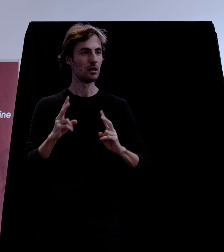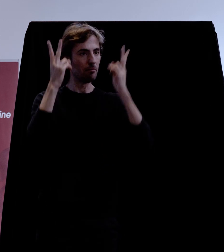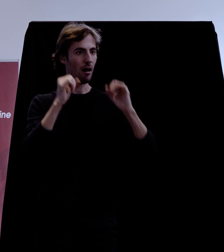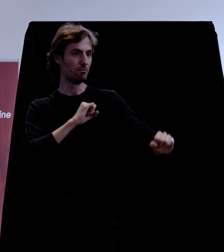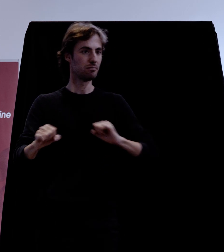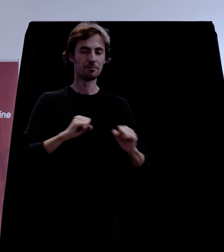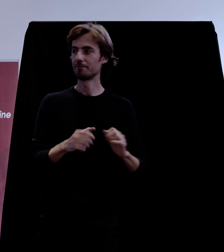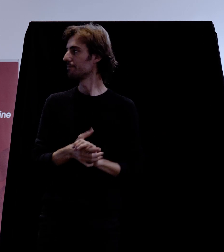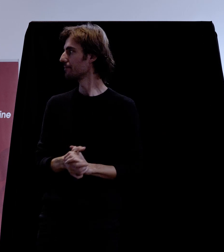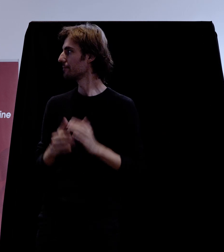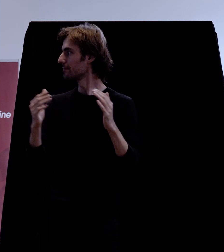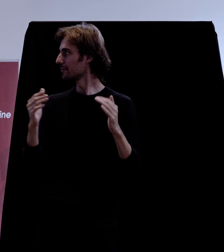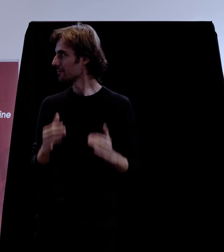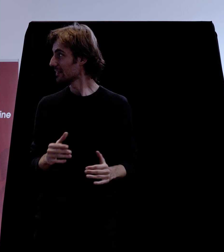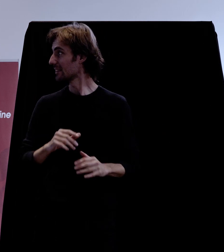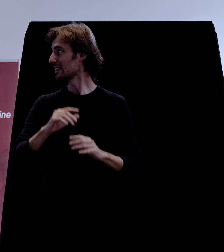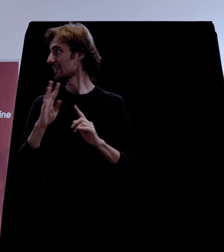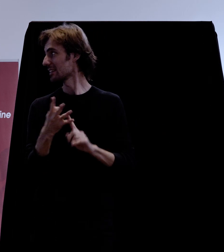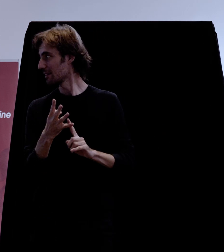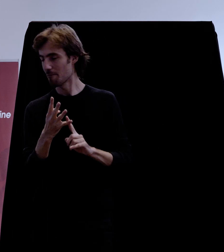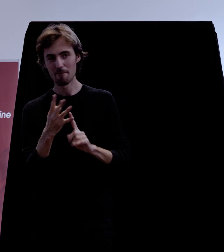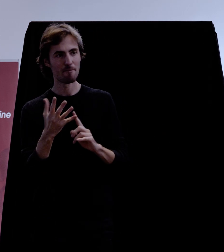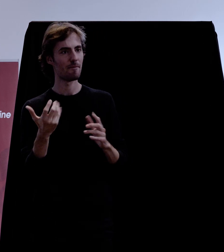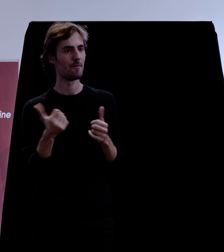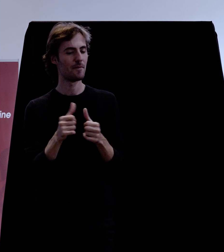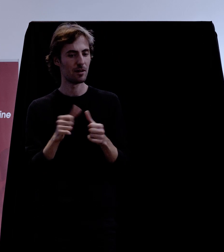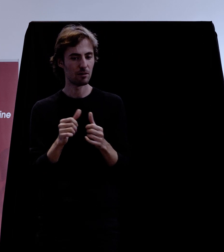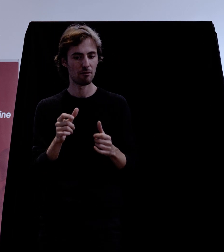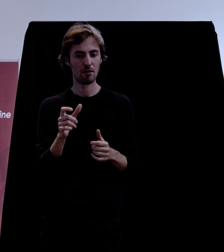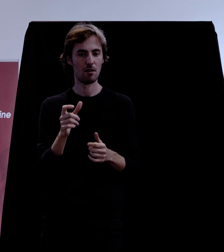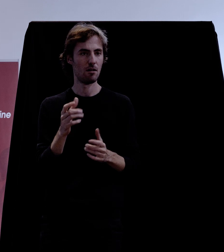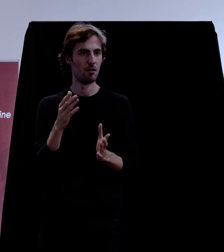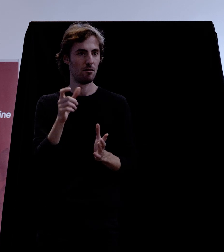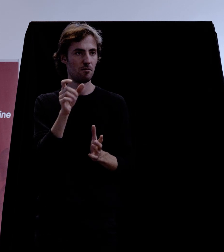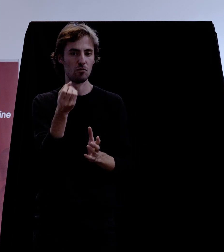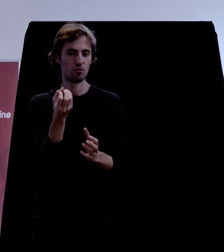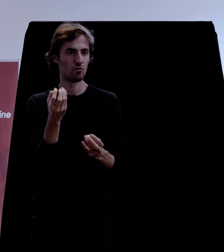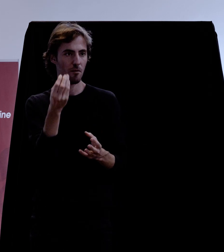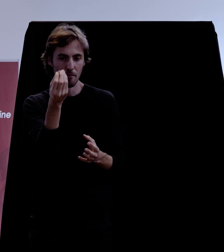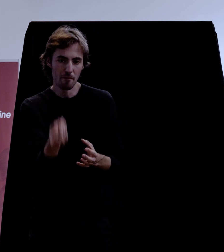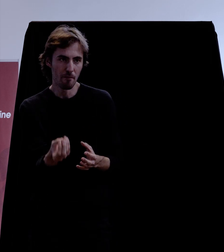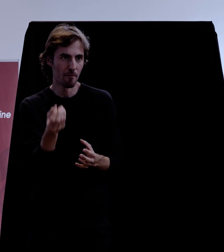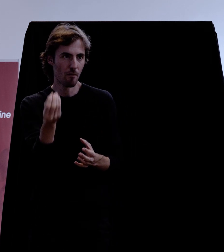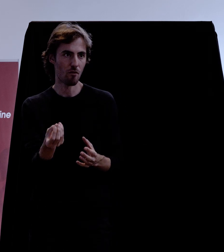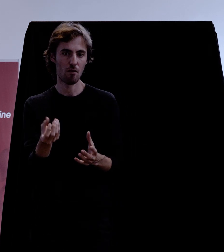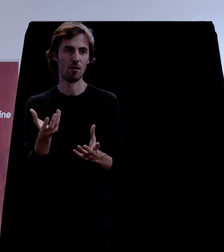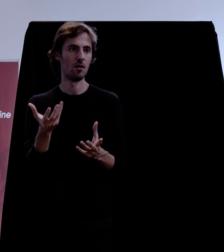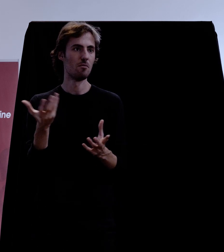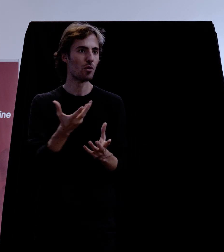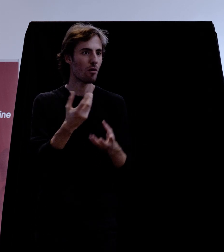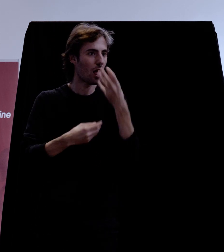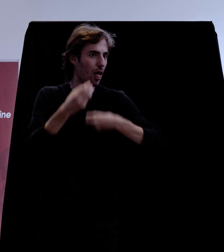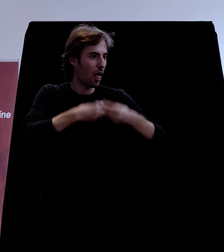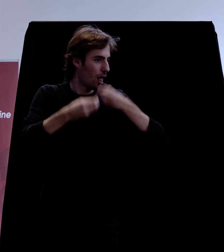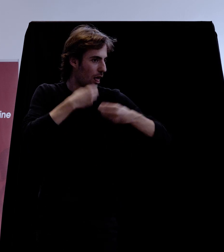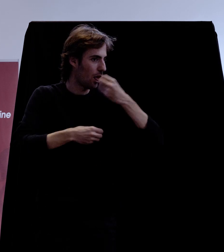need to gorge food. If they see an edible object someplace, they will go and eat it, and they won't stop